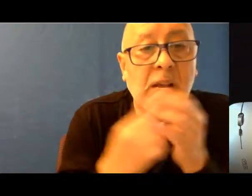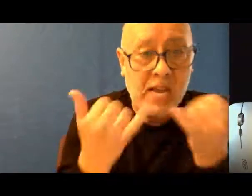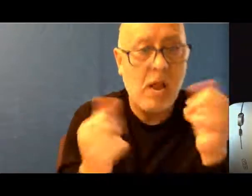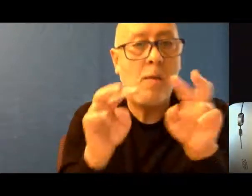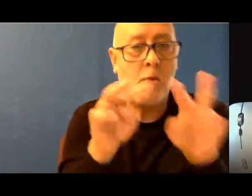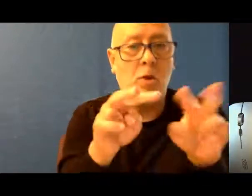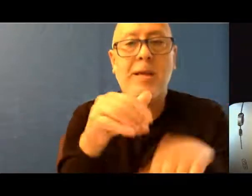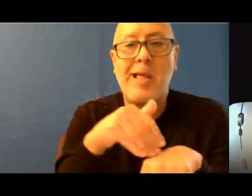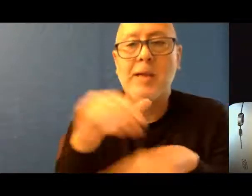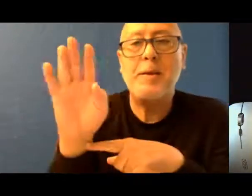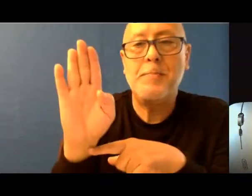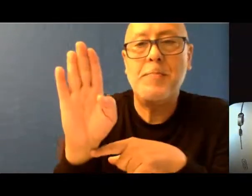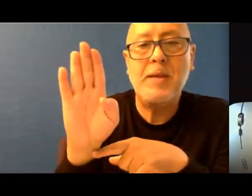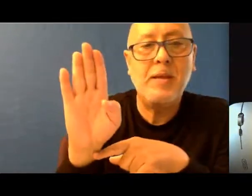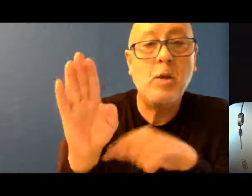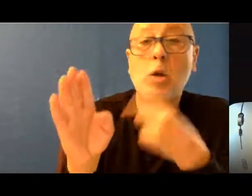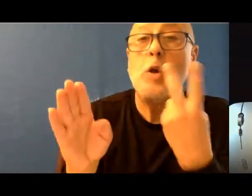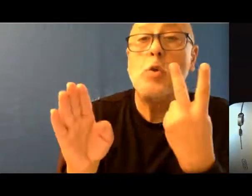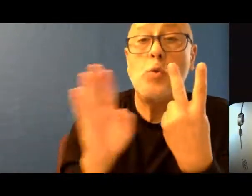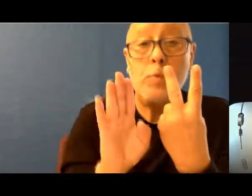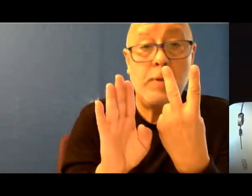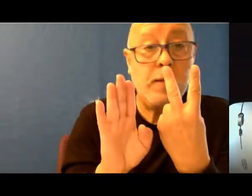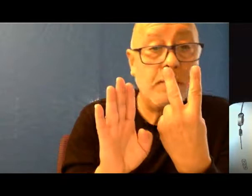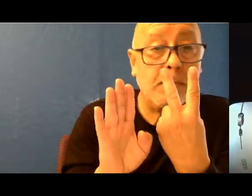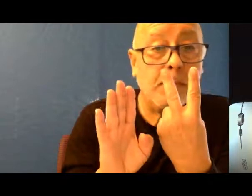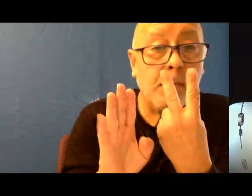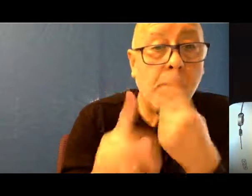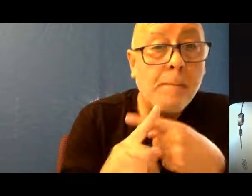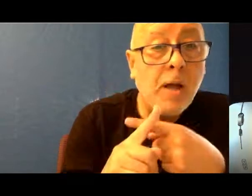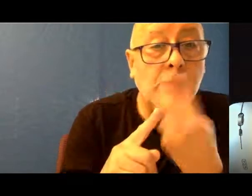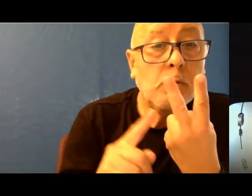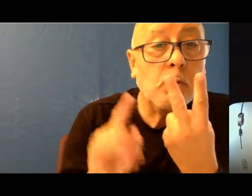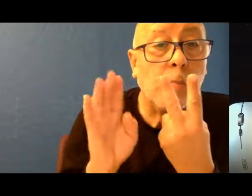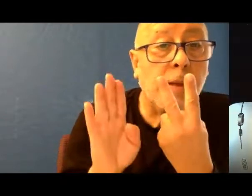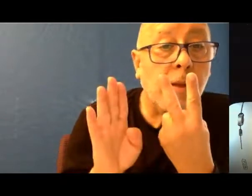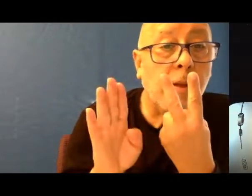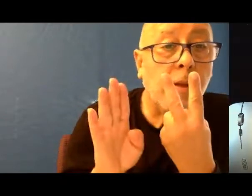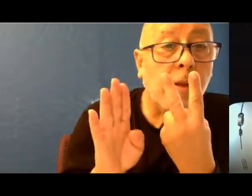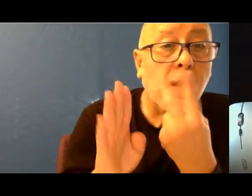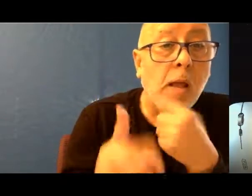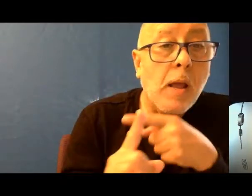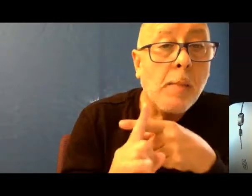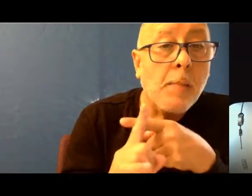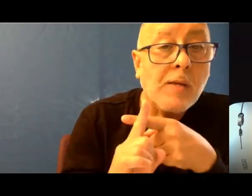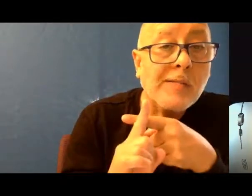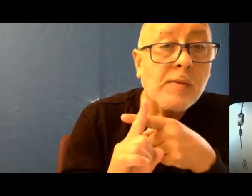b's. So I have 2b, a positive 2b, and a